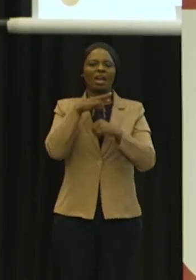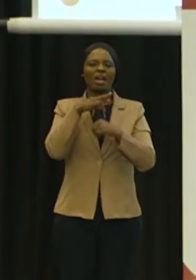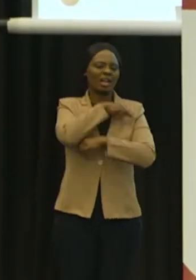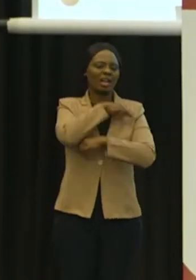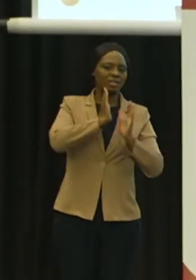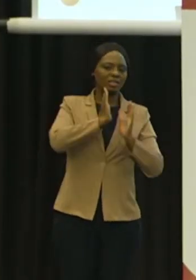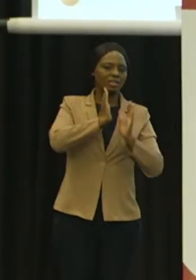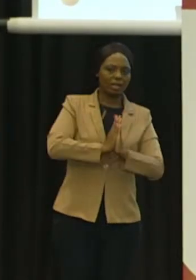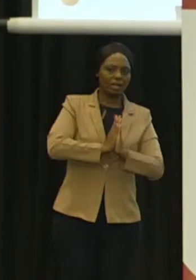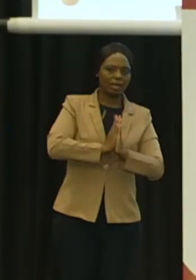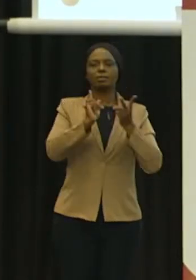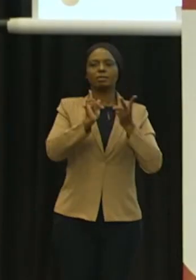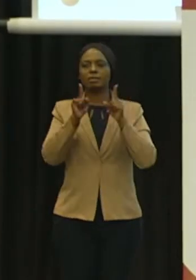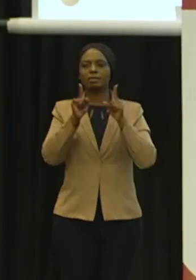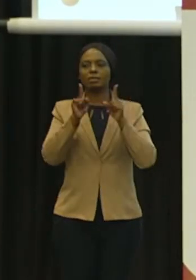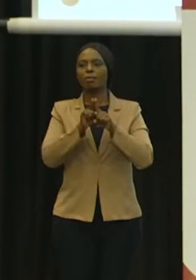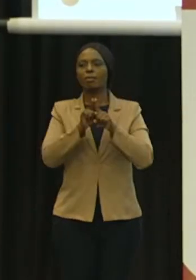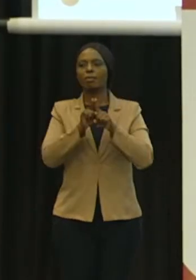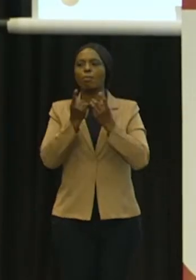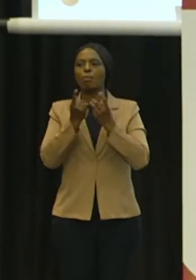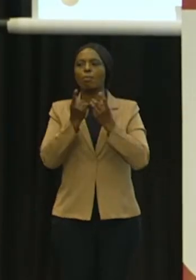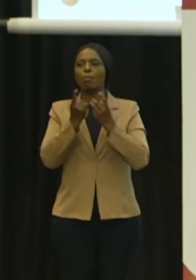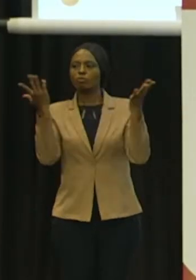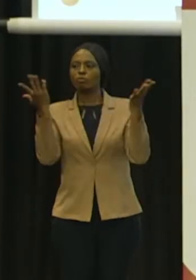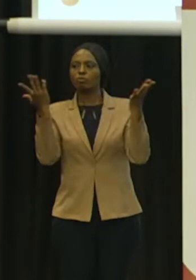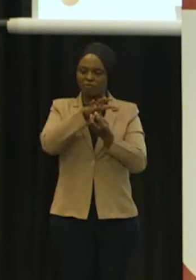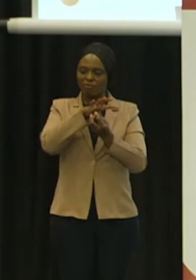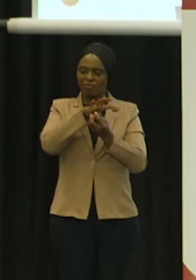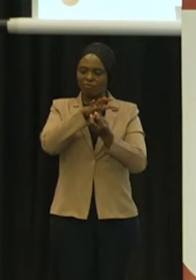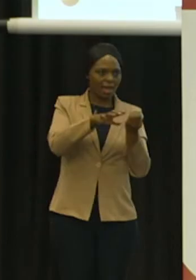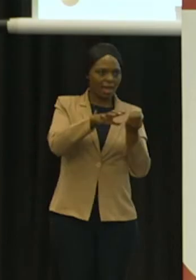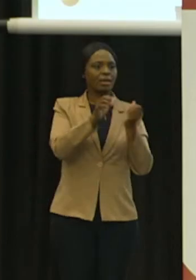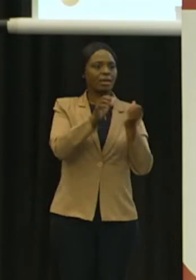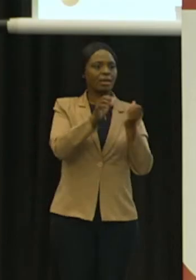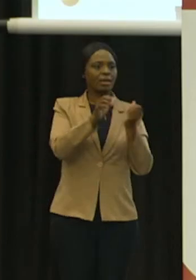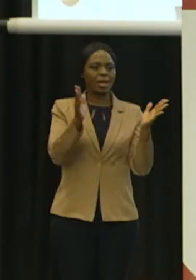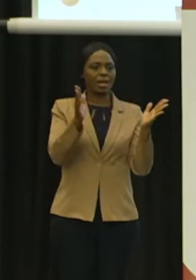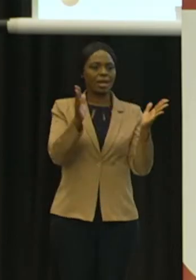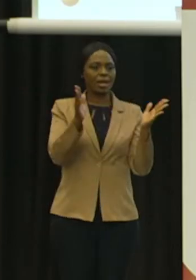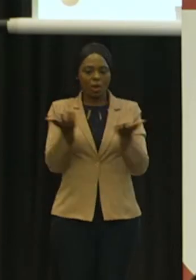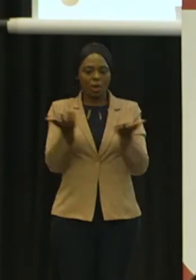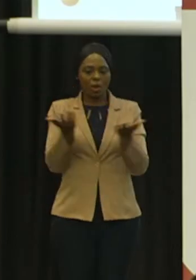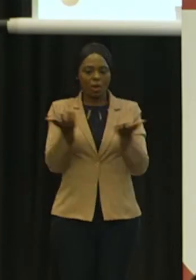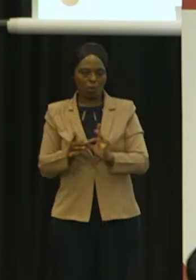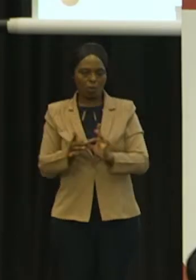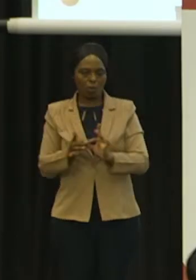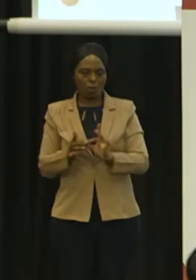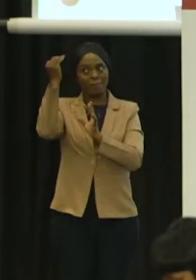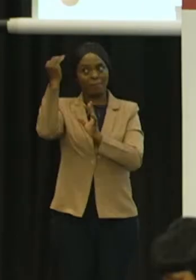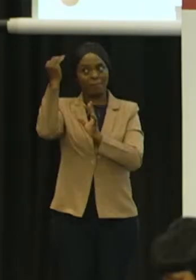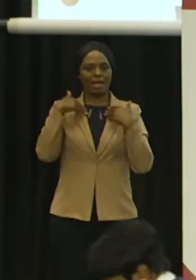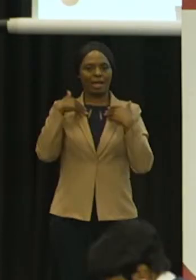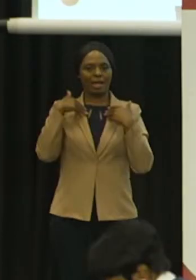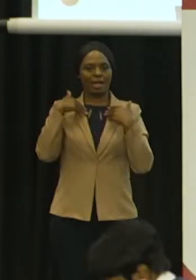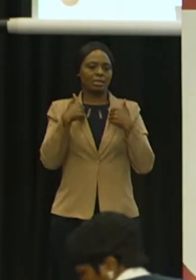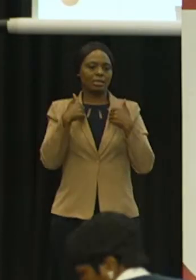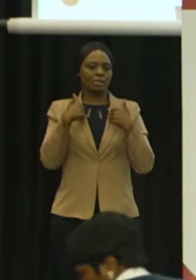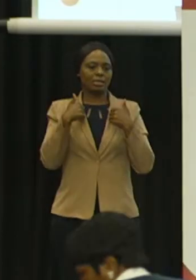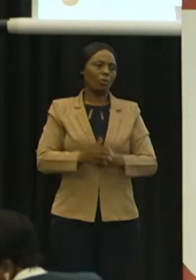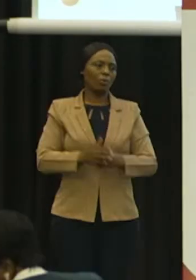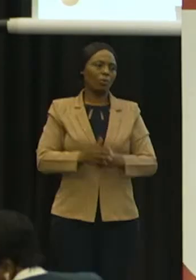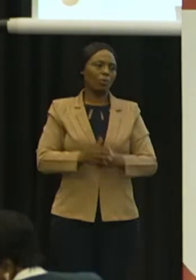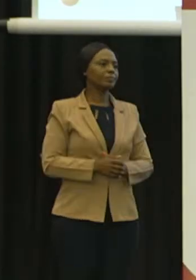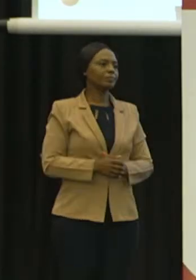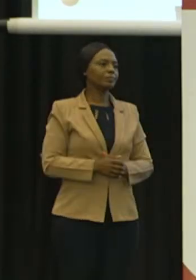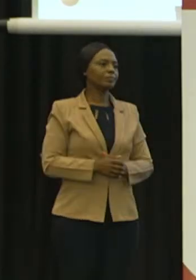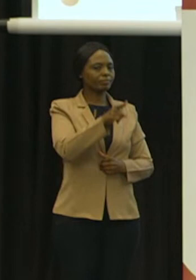members of our household, because the truth is mental health care begins at home. So we are now mandated by the